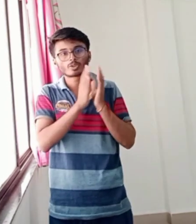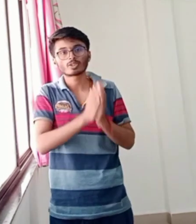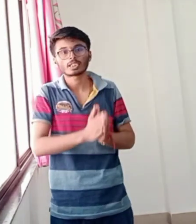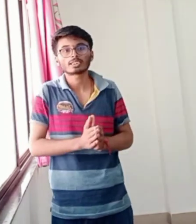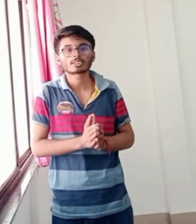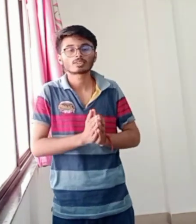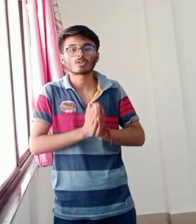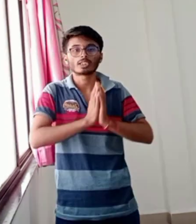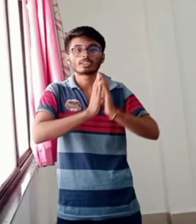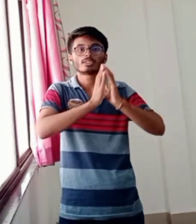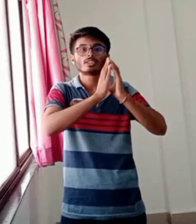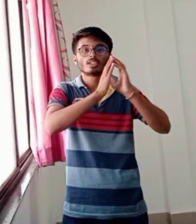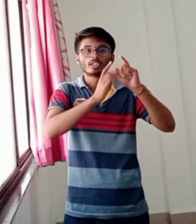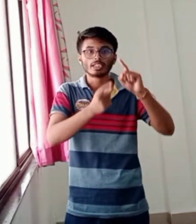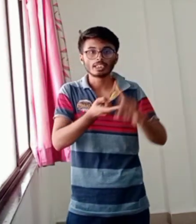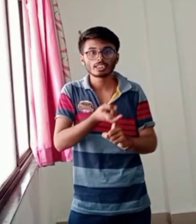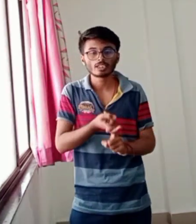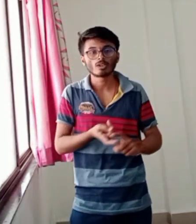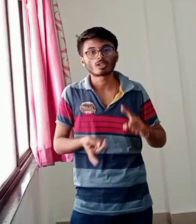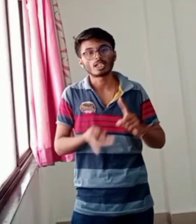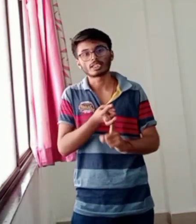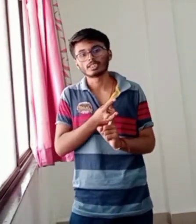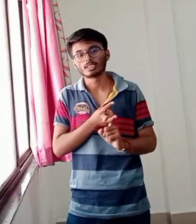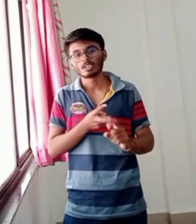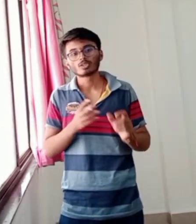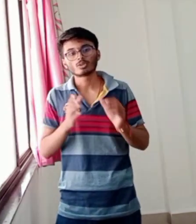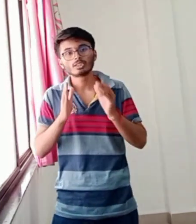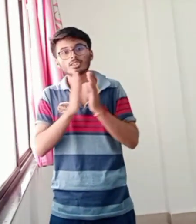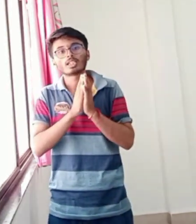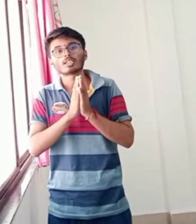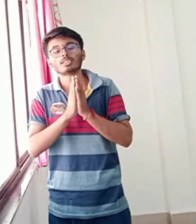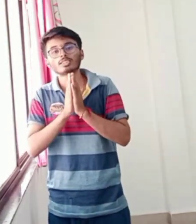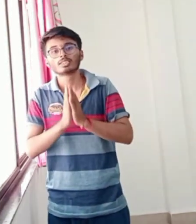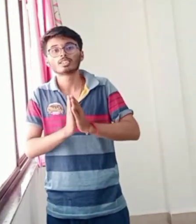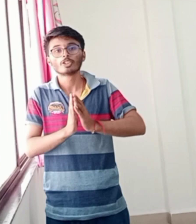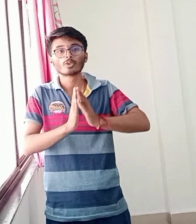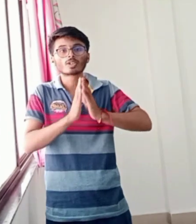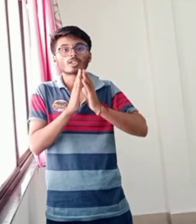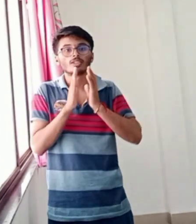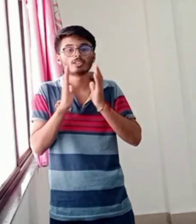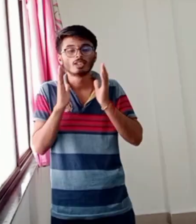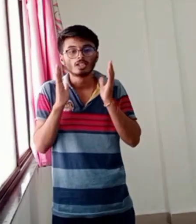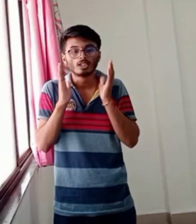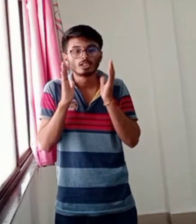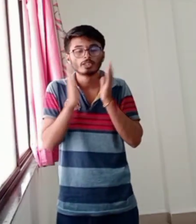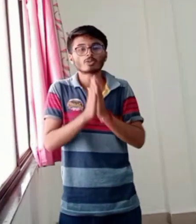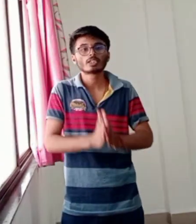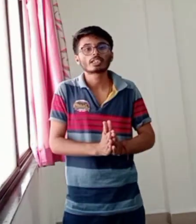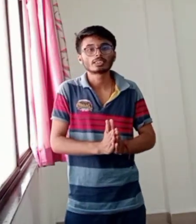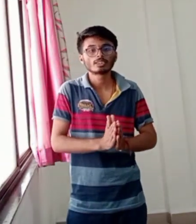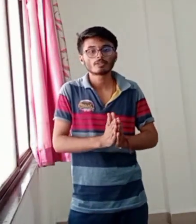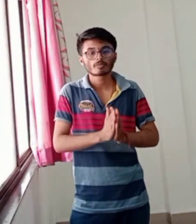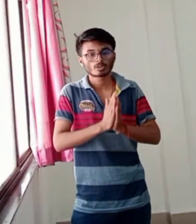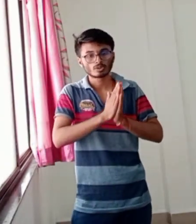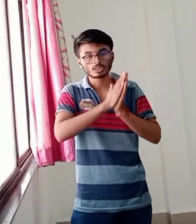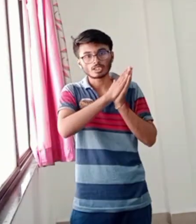nucleotides called as a DNA and RNA. So this is the nucleic acid. So these are